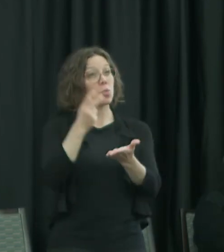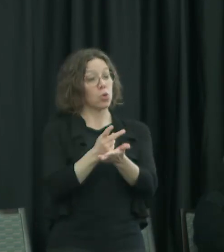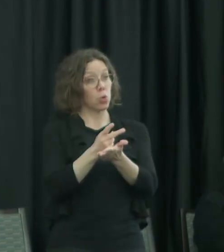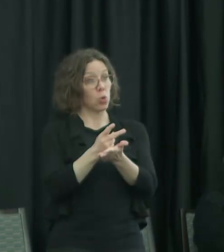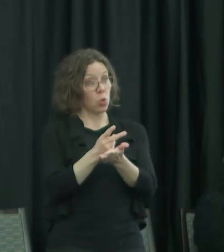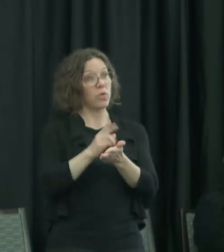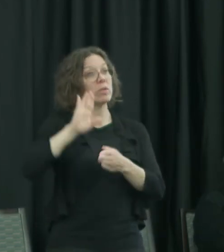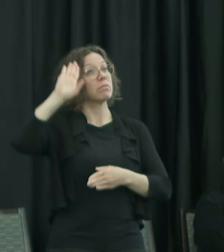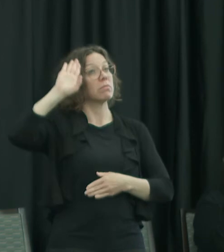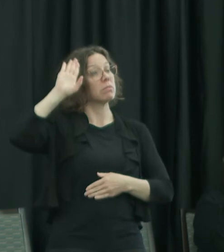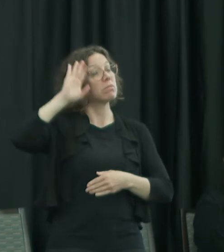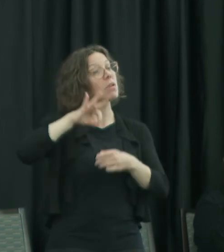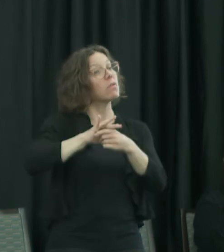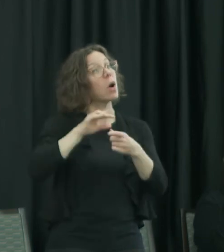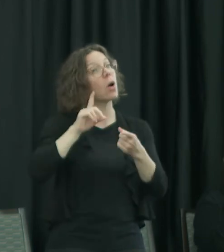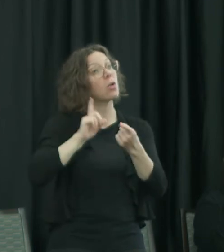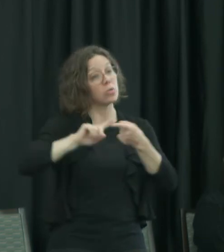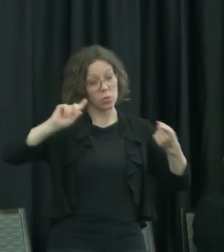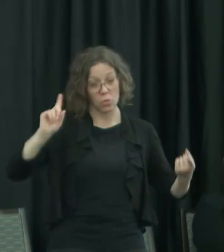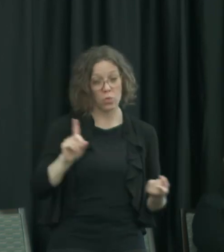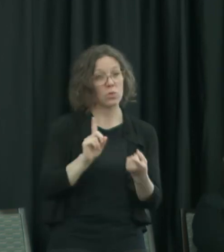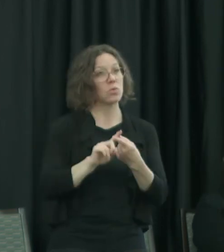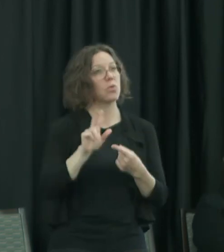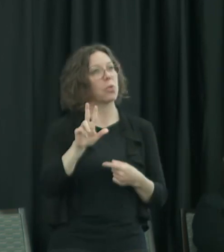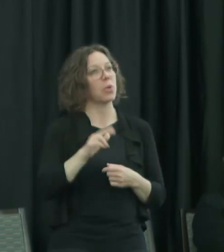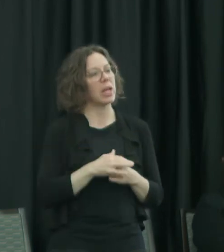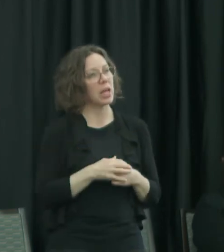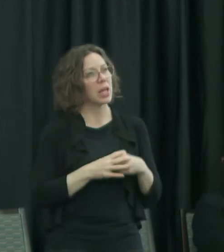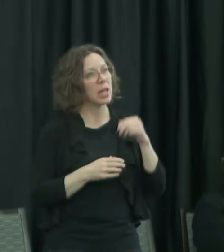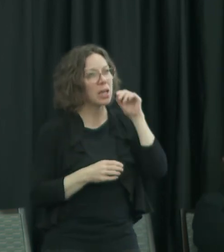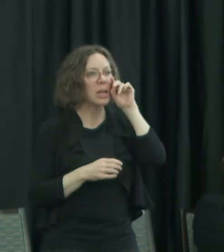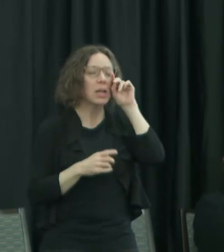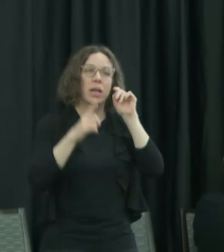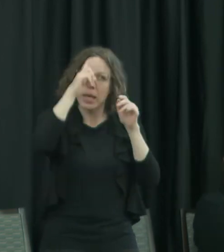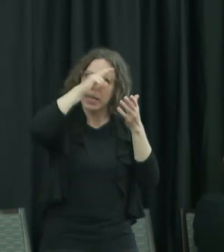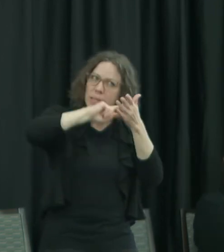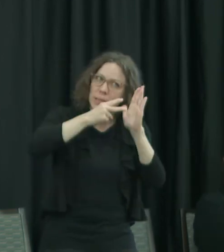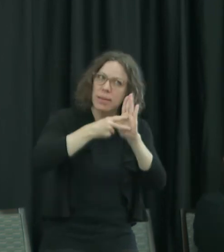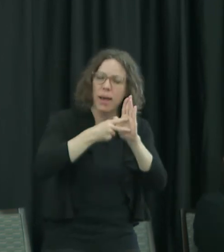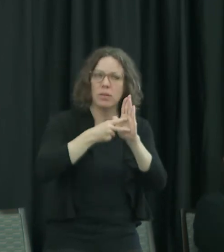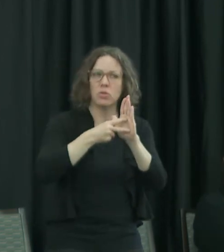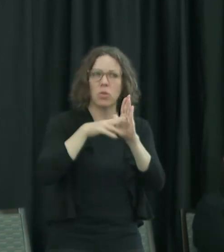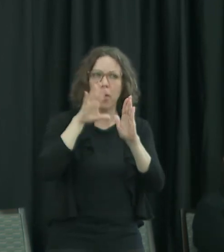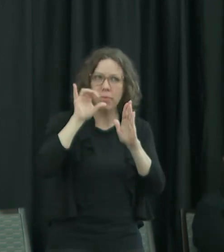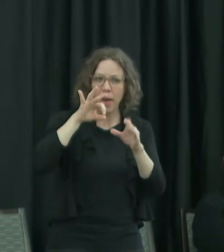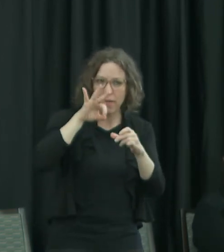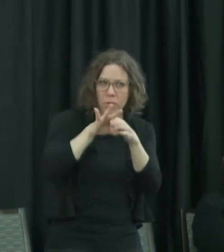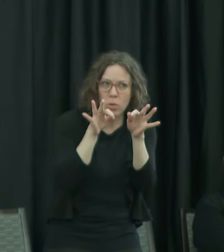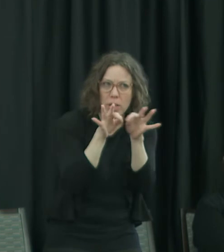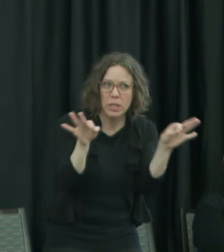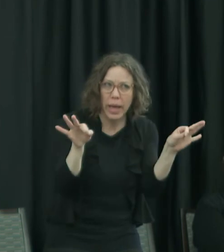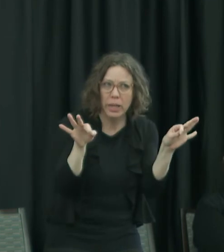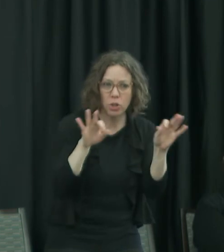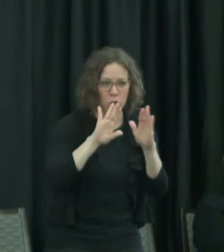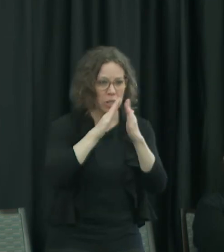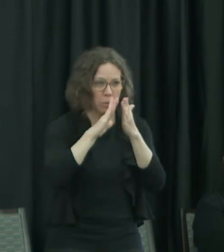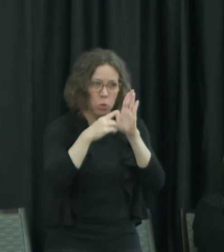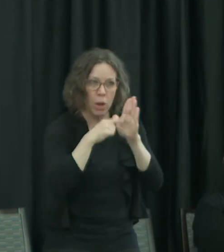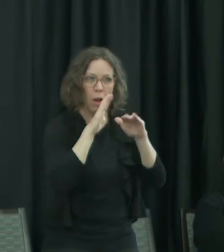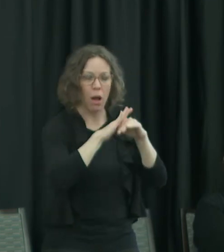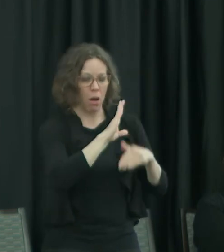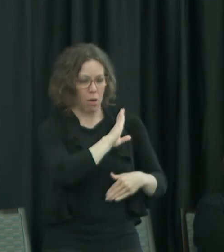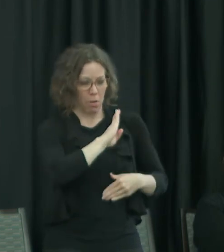measure reducing the board to its current size. We were intentional with the ballot language. Shall the community's representation on the